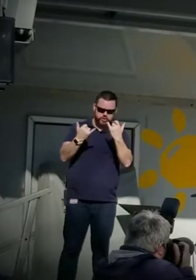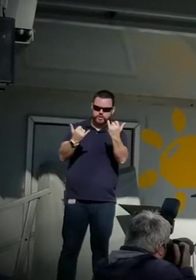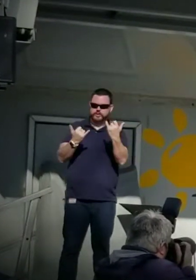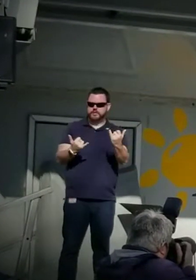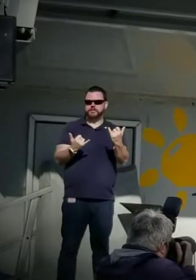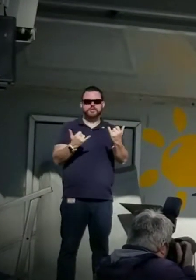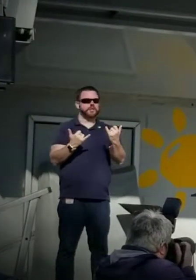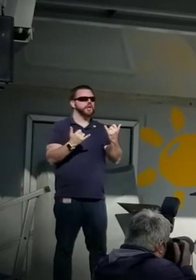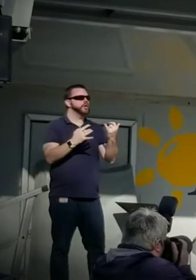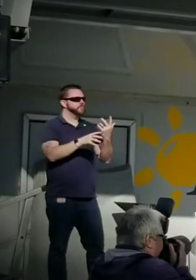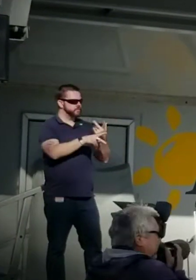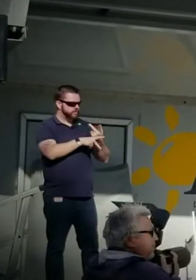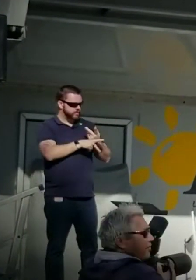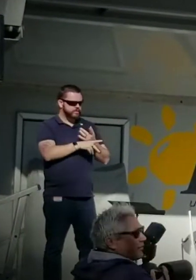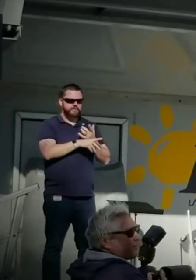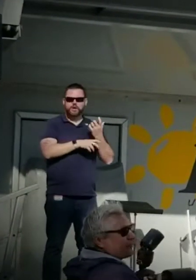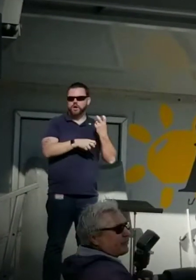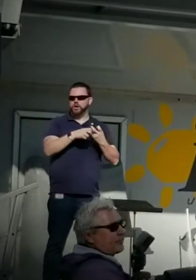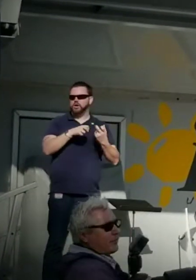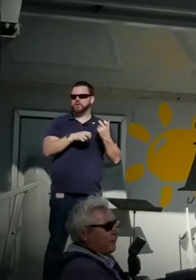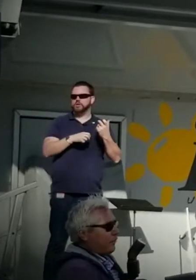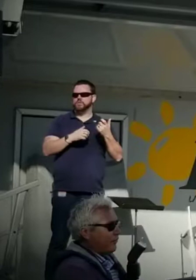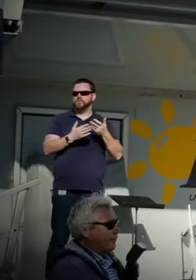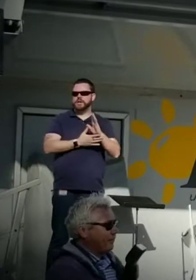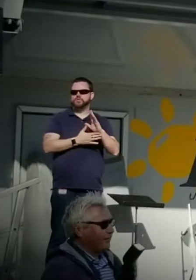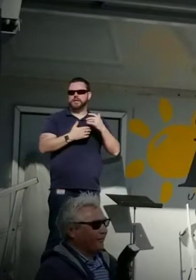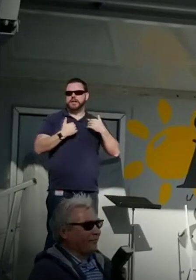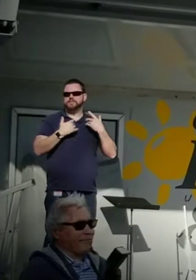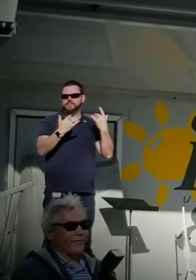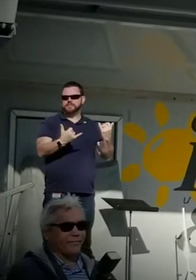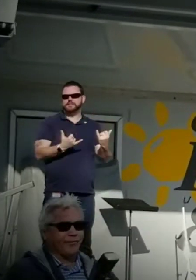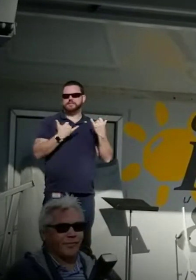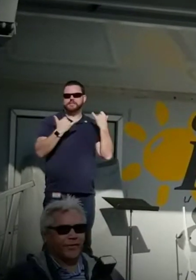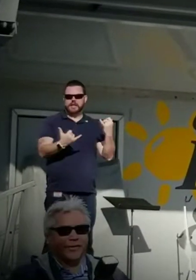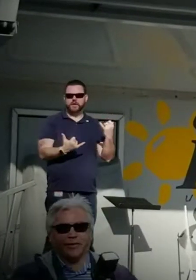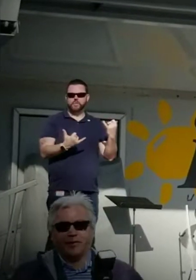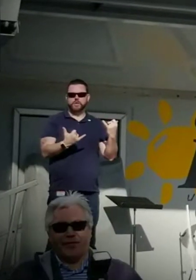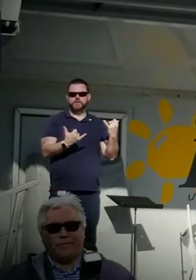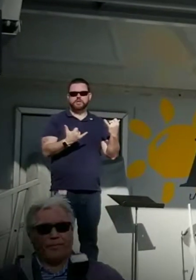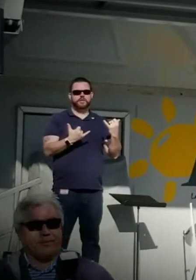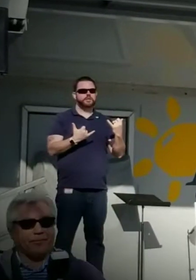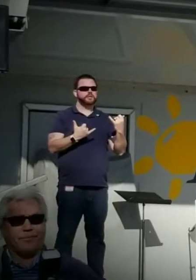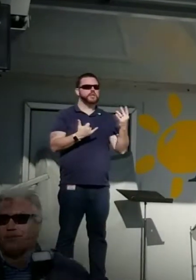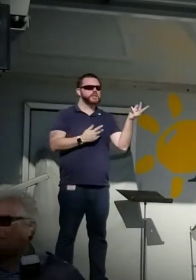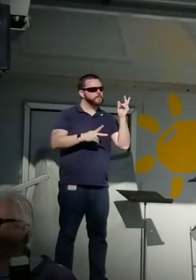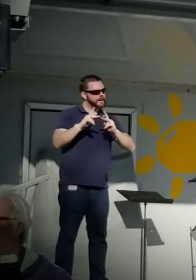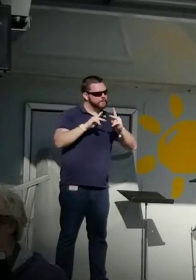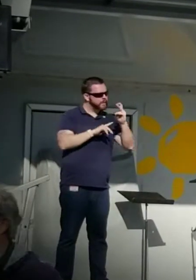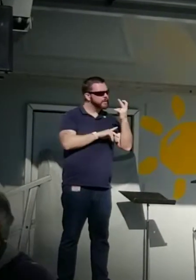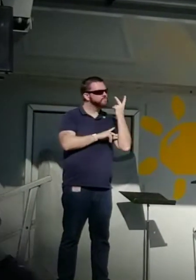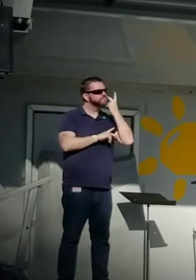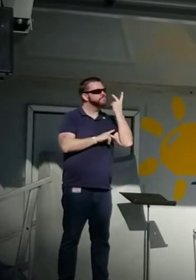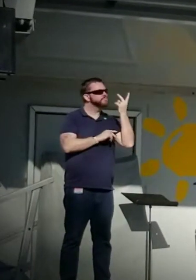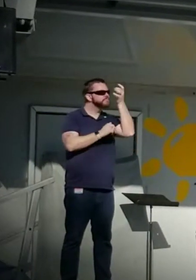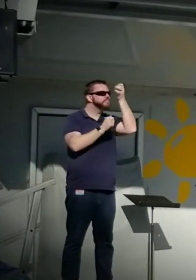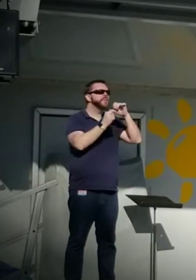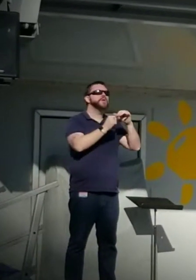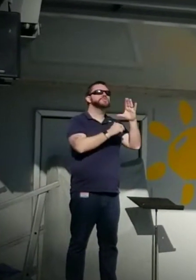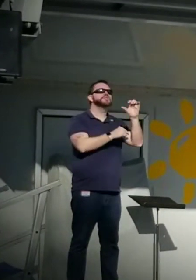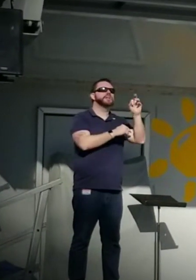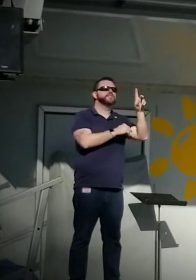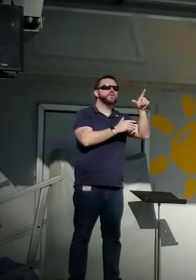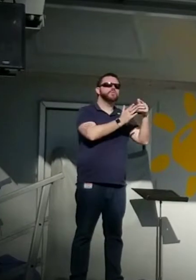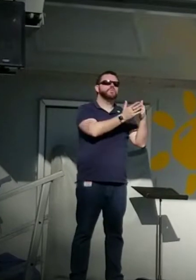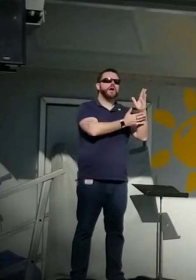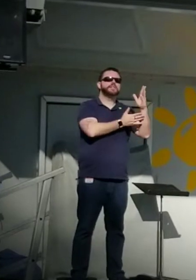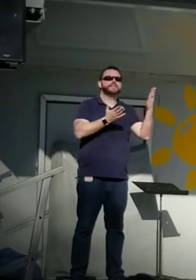of preserving the hard-won rights that we have now. Those of you that remember, the civil rights